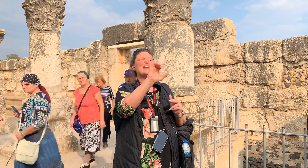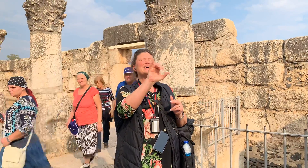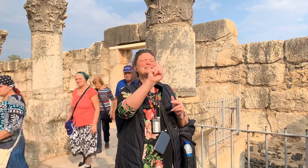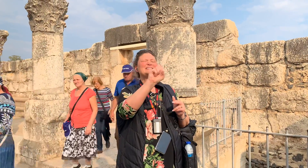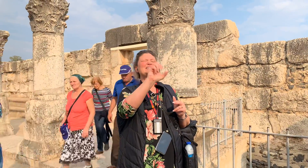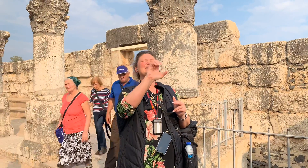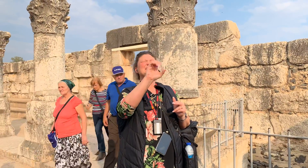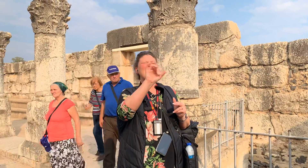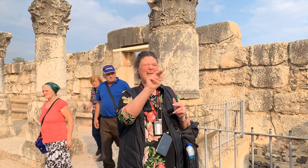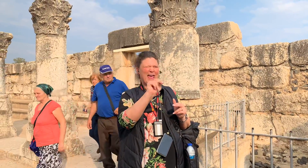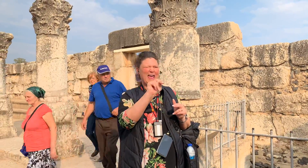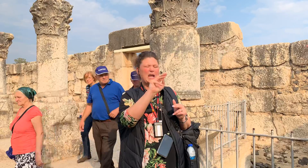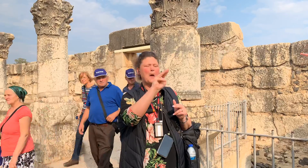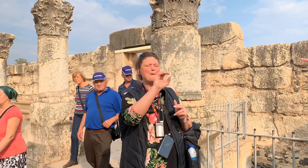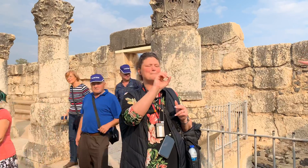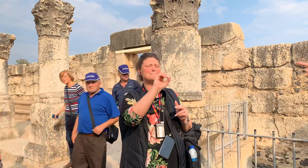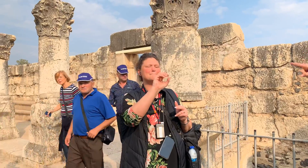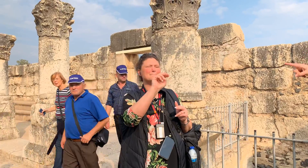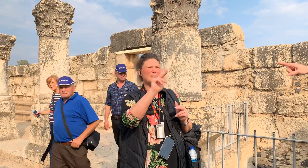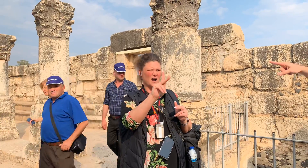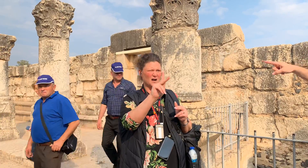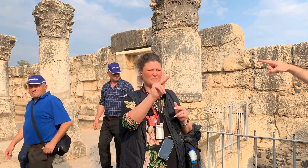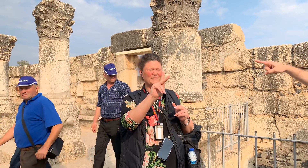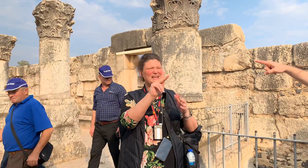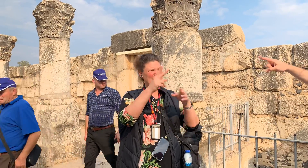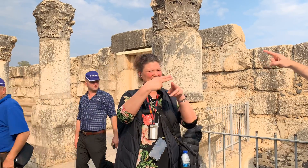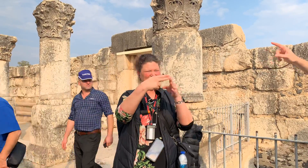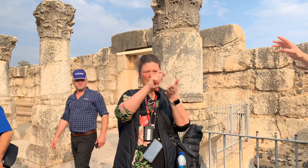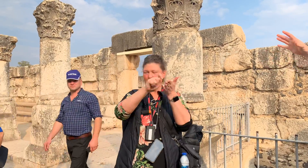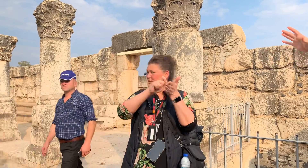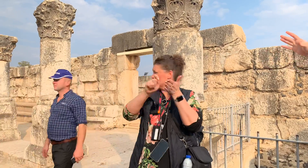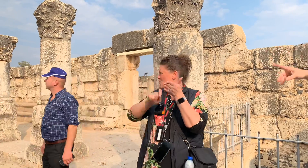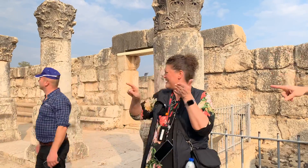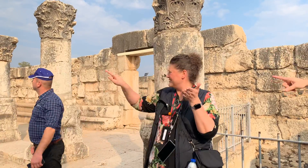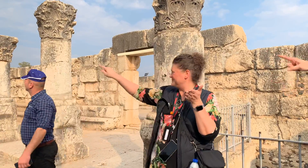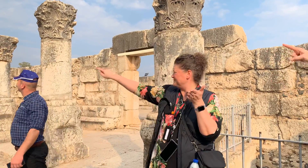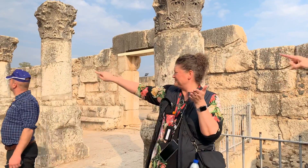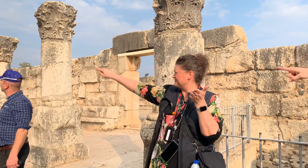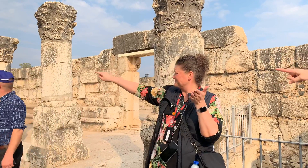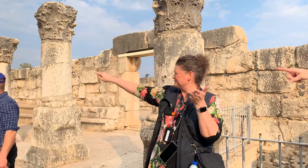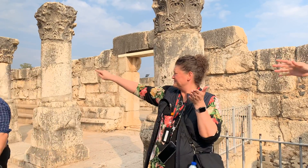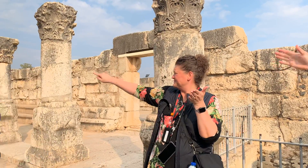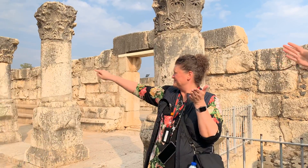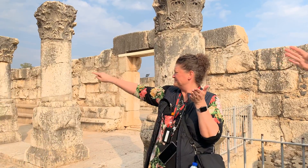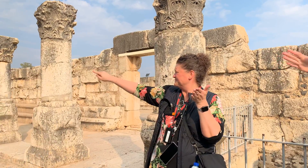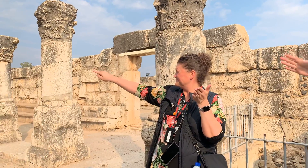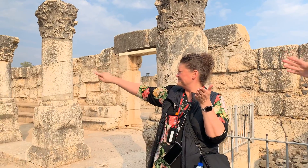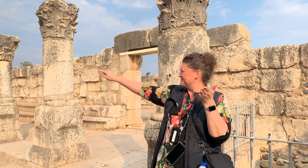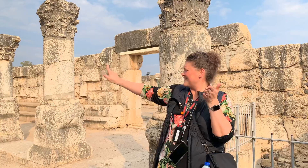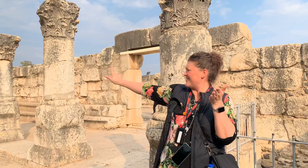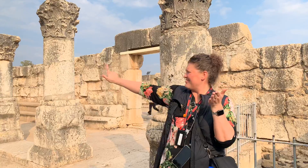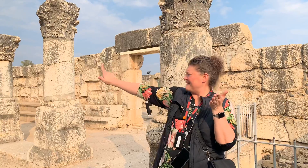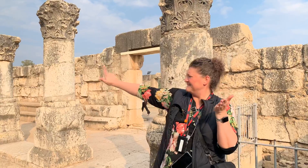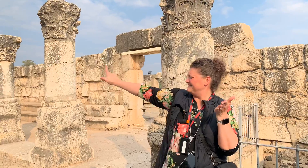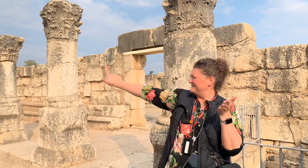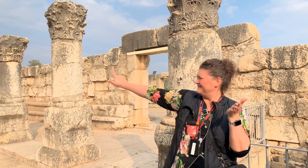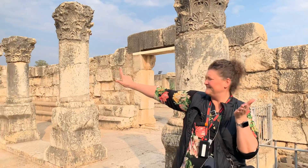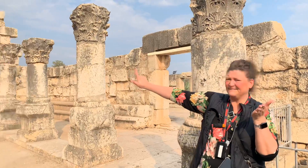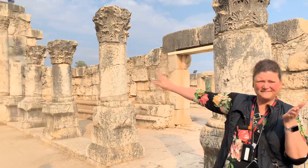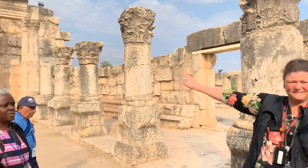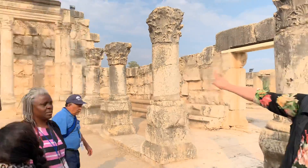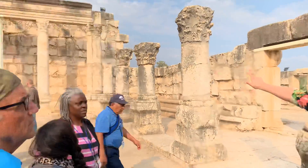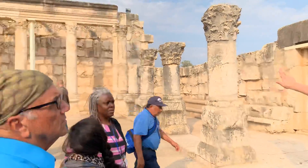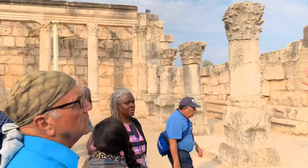Urfali. Okay, that by the way, his name is written on the pillar over there in the left one.